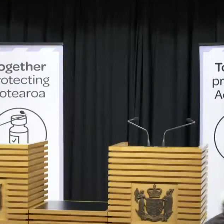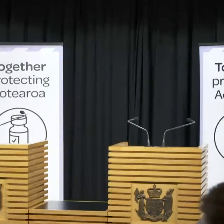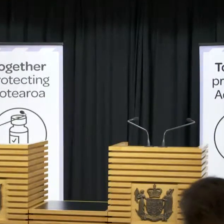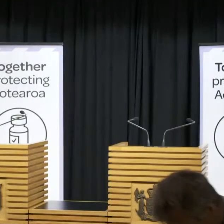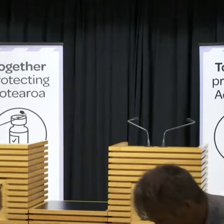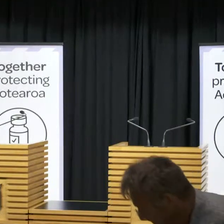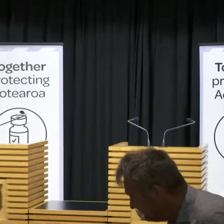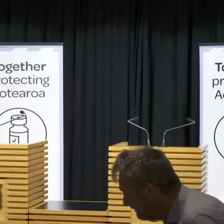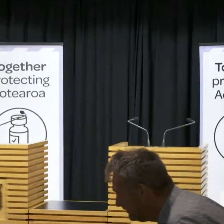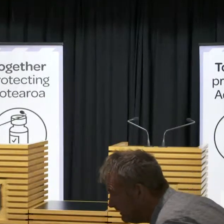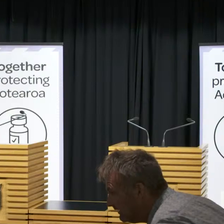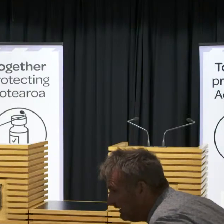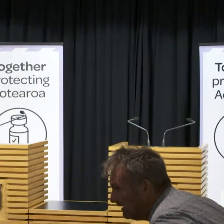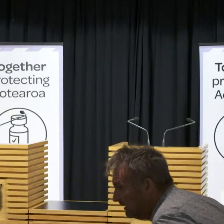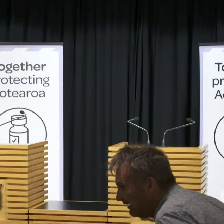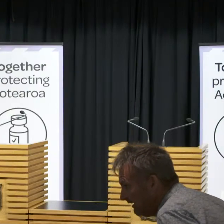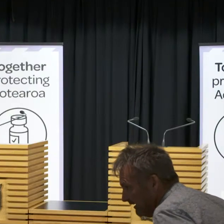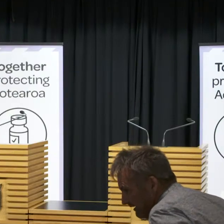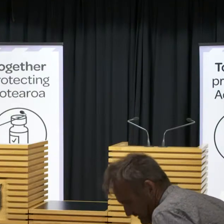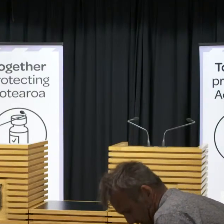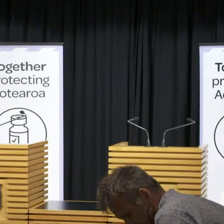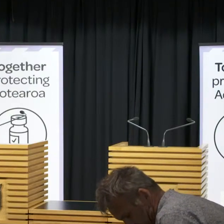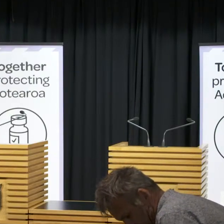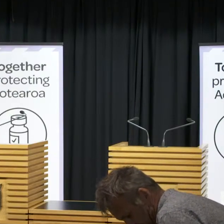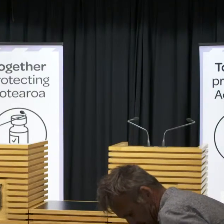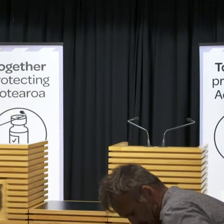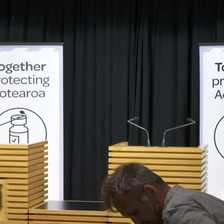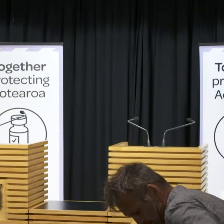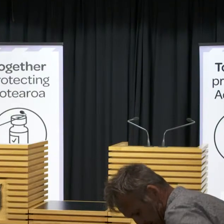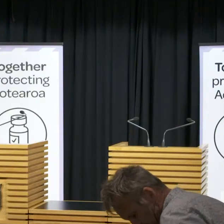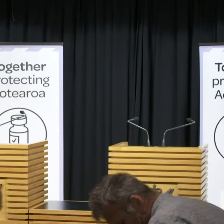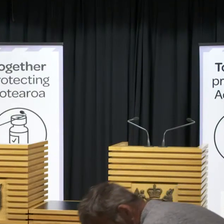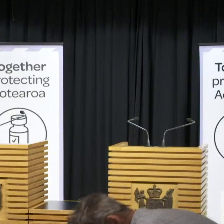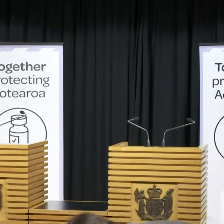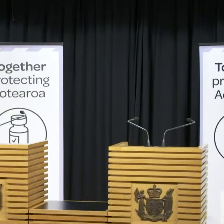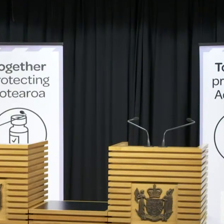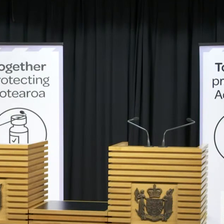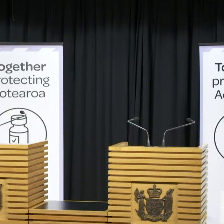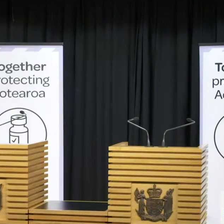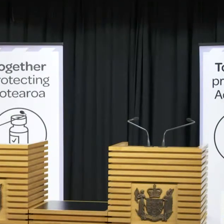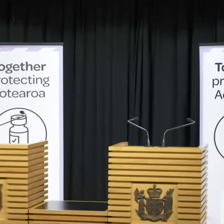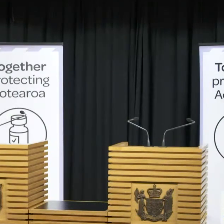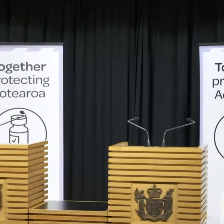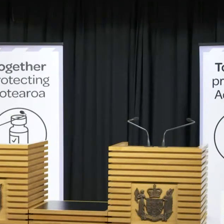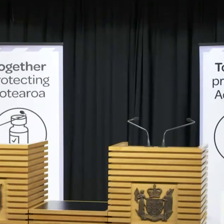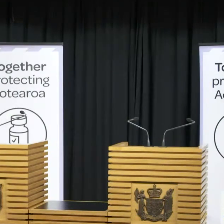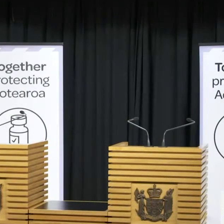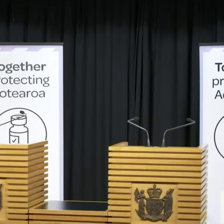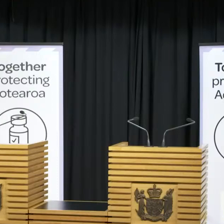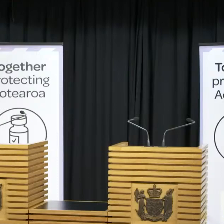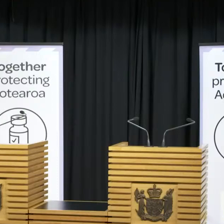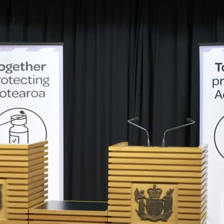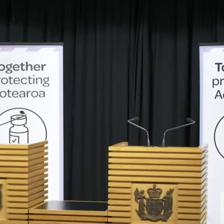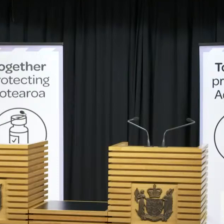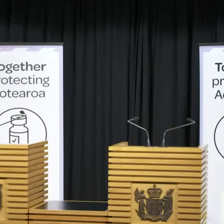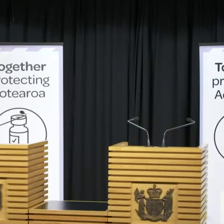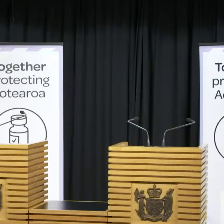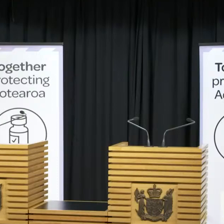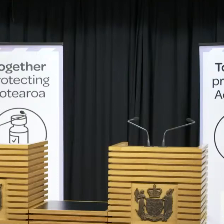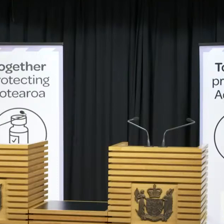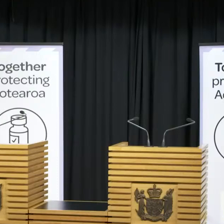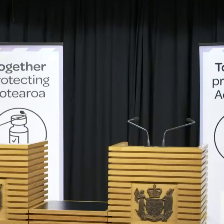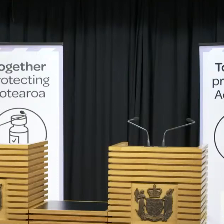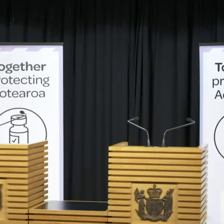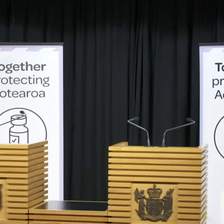gives access to a helpline and resources without leaving a trace in the browser history. The chief executive of Women's